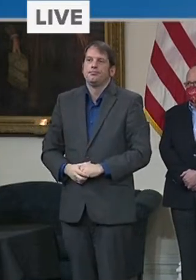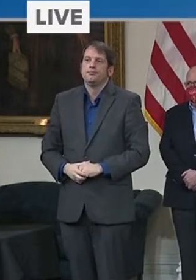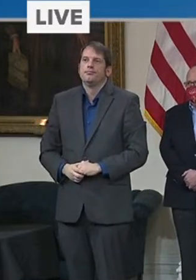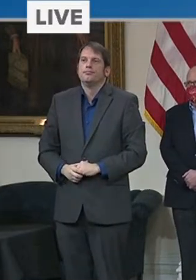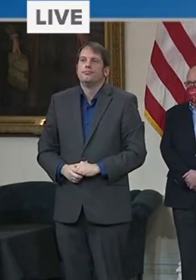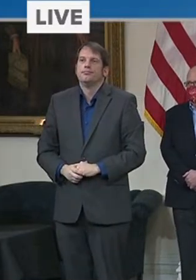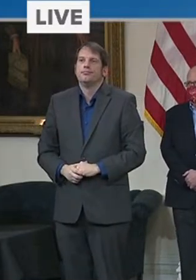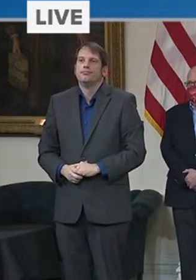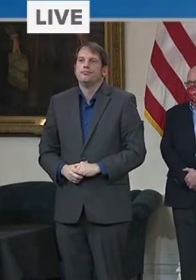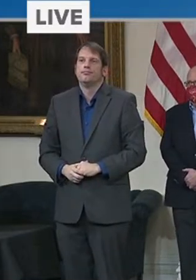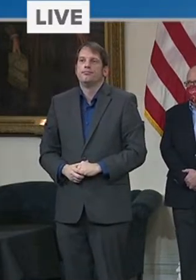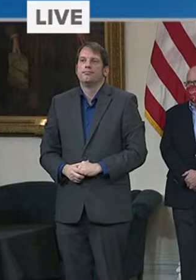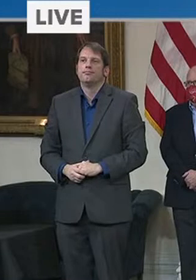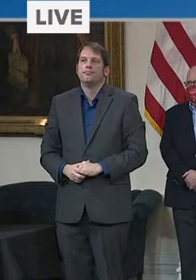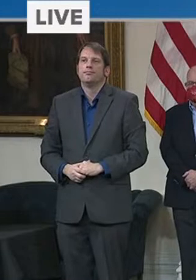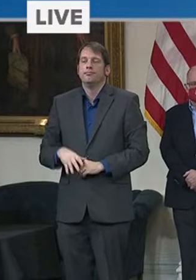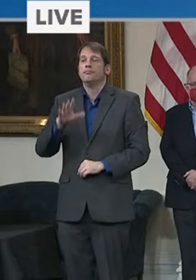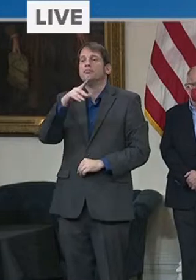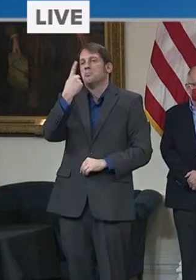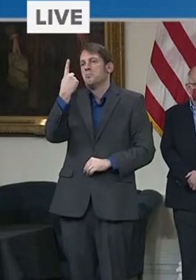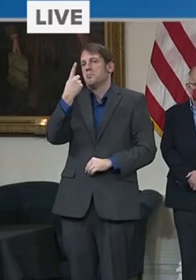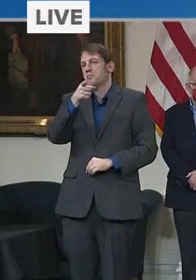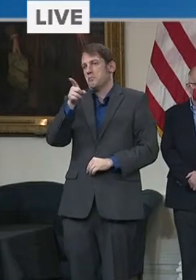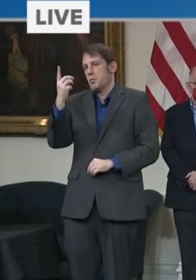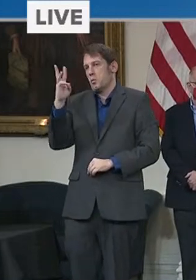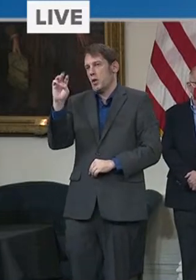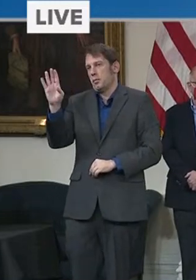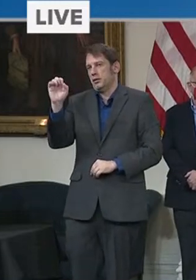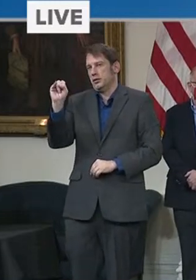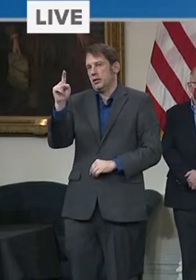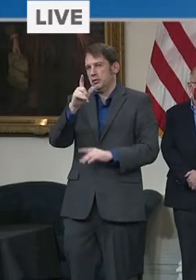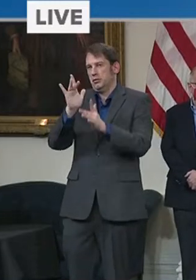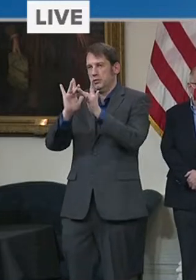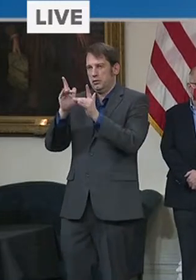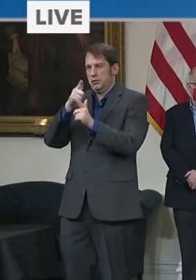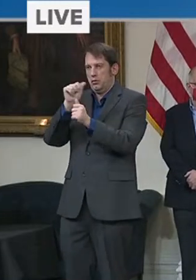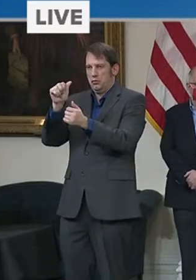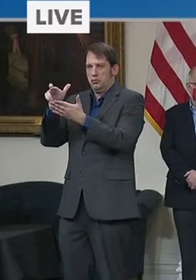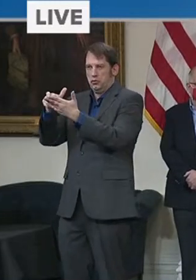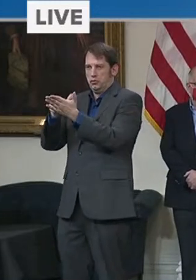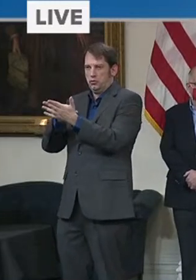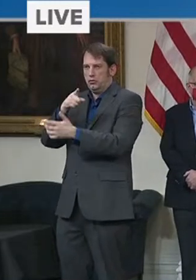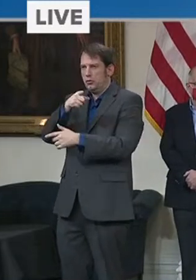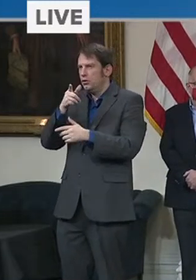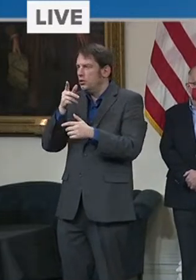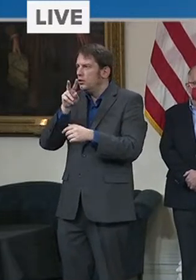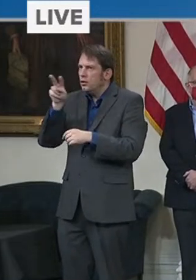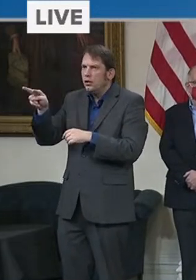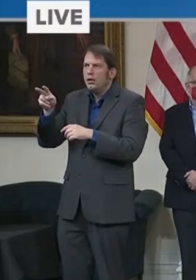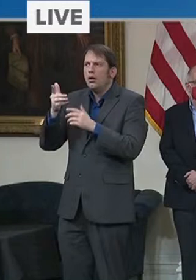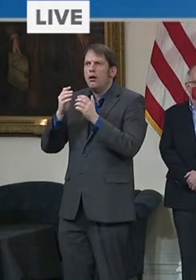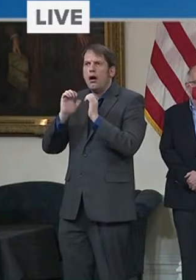long-standing immunization website to become a vaccination provider, and you can find that at